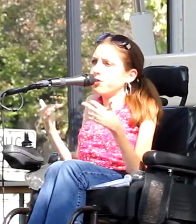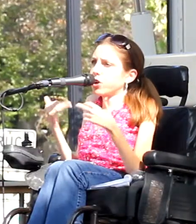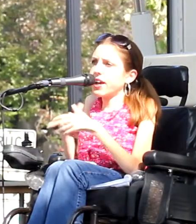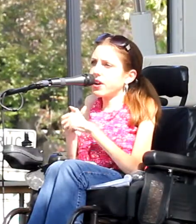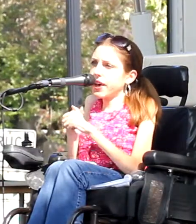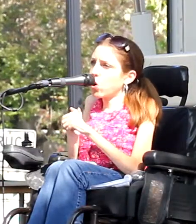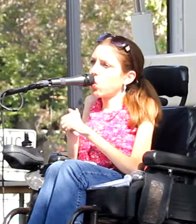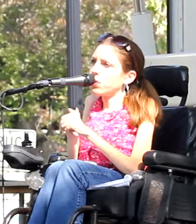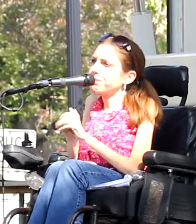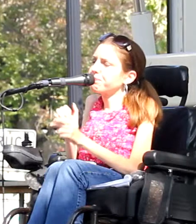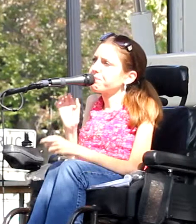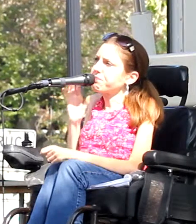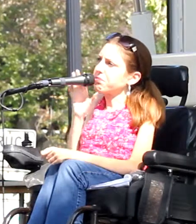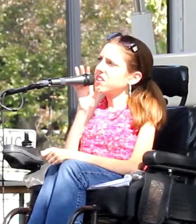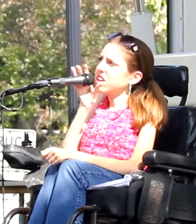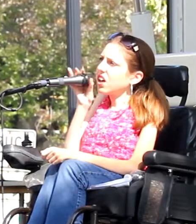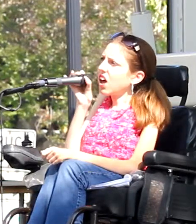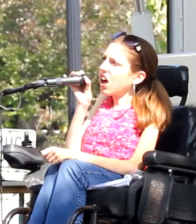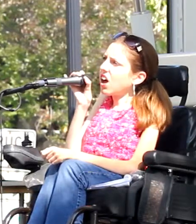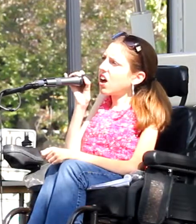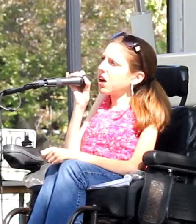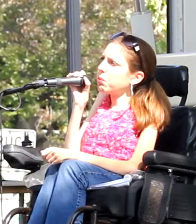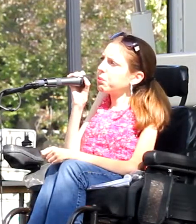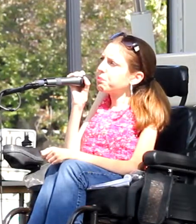3, she forgot how to get home.